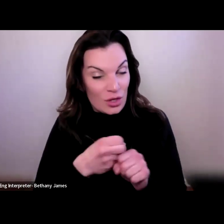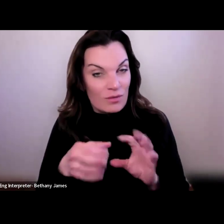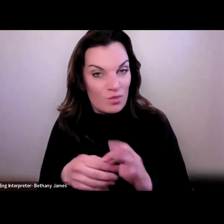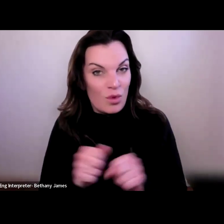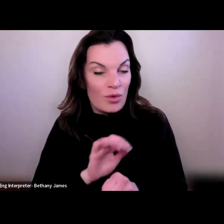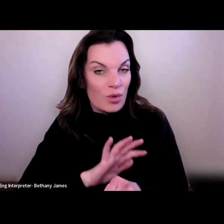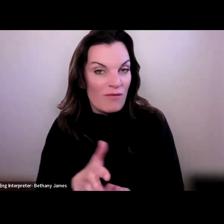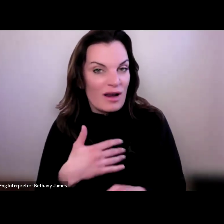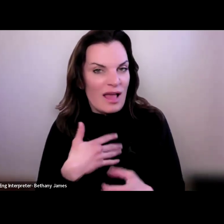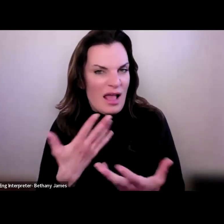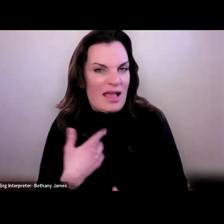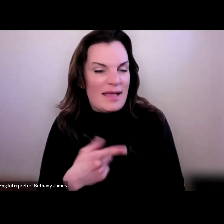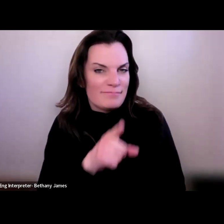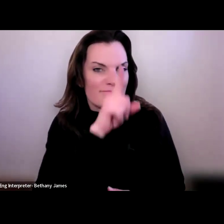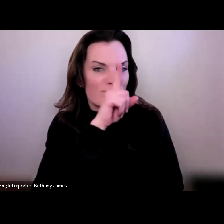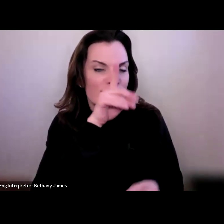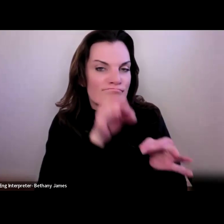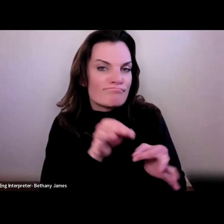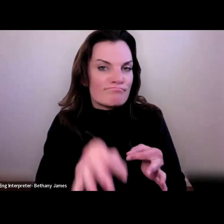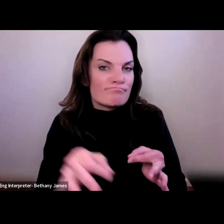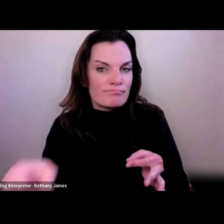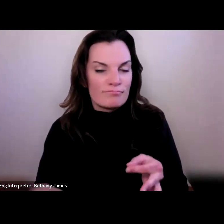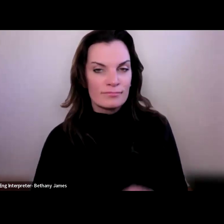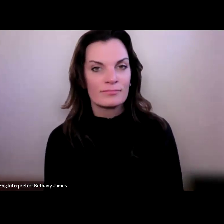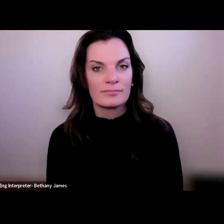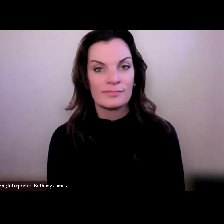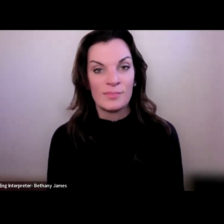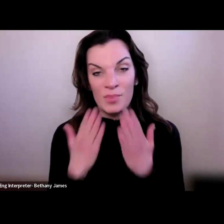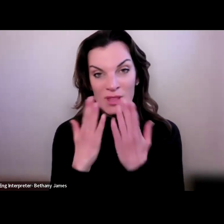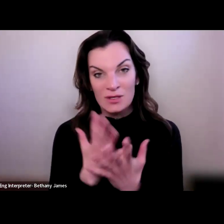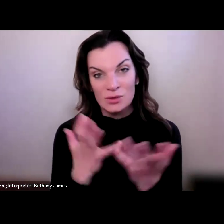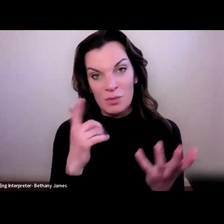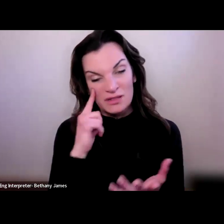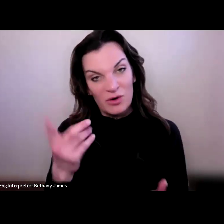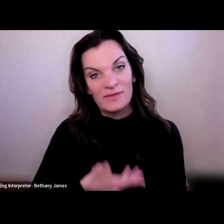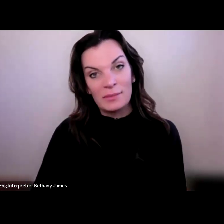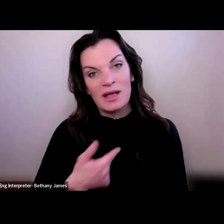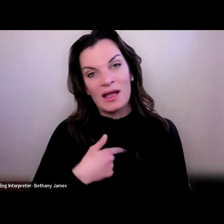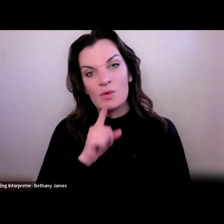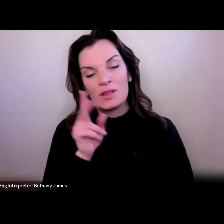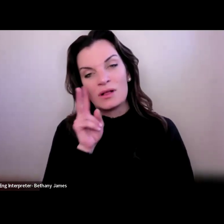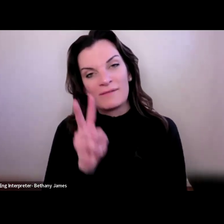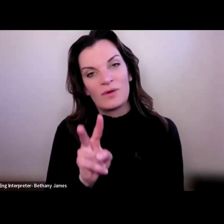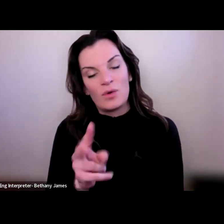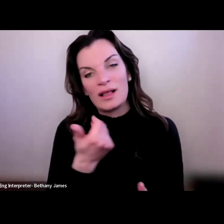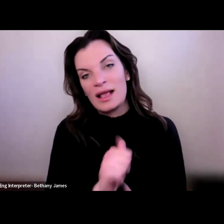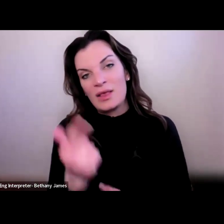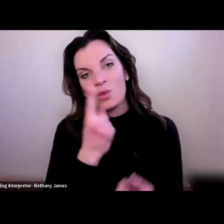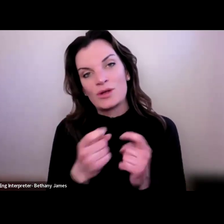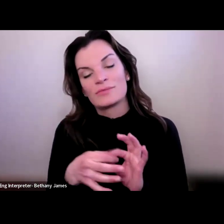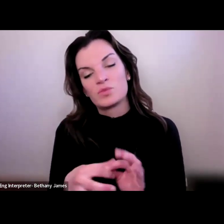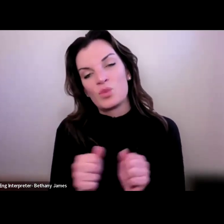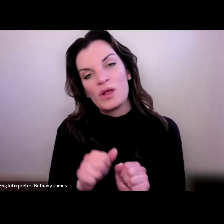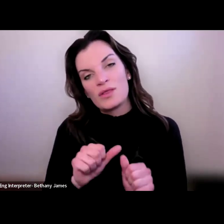want us to not wait that long. So thanks so much for inviting me. I look forward to any questions about the long